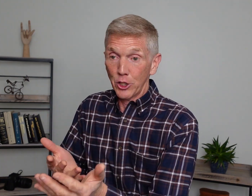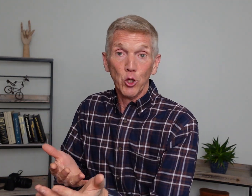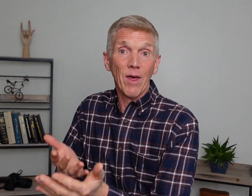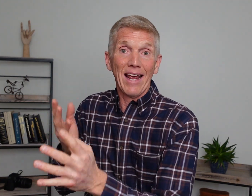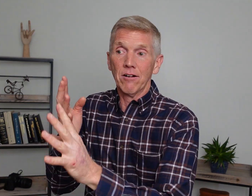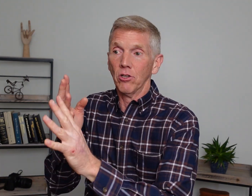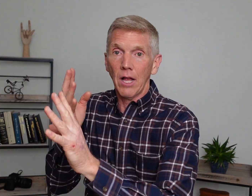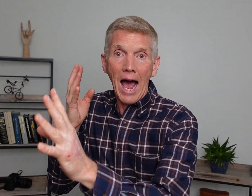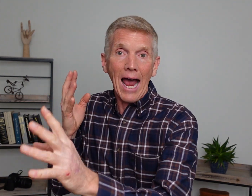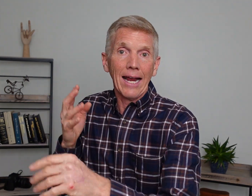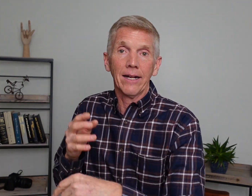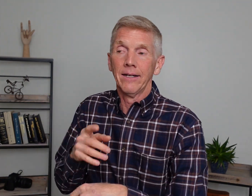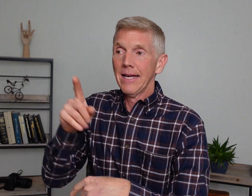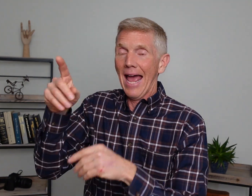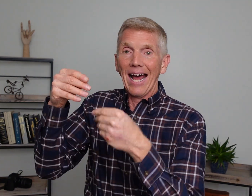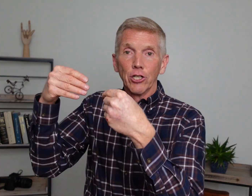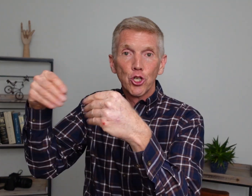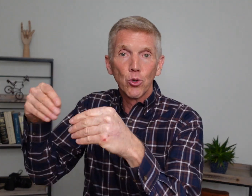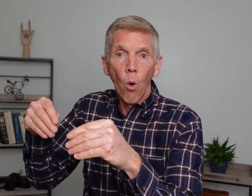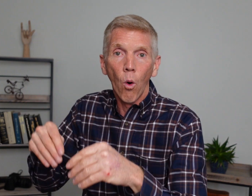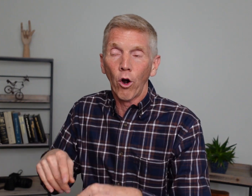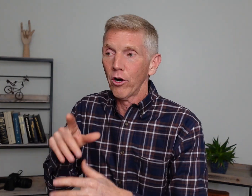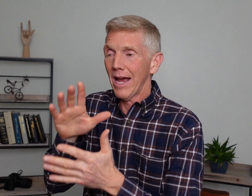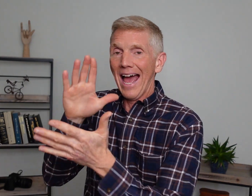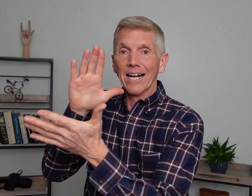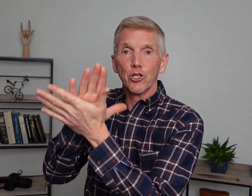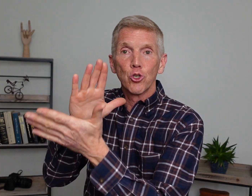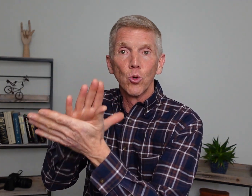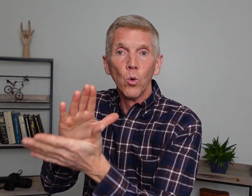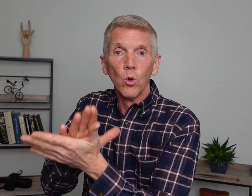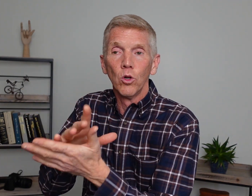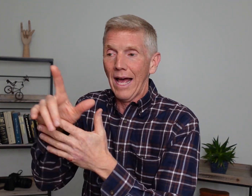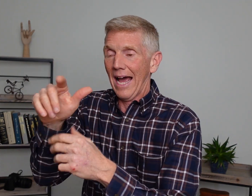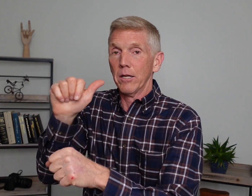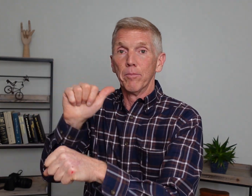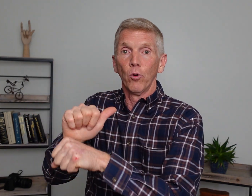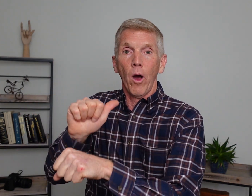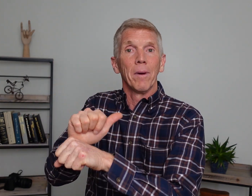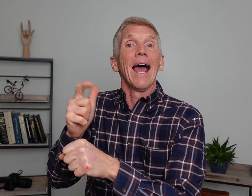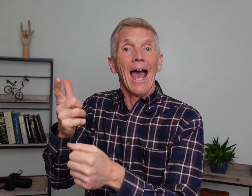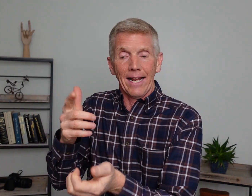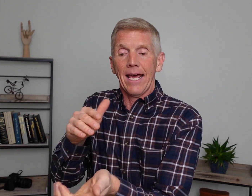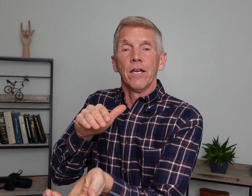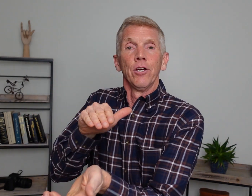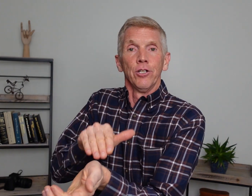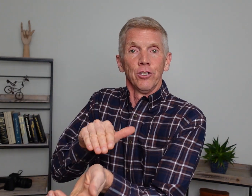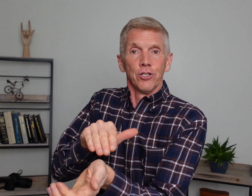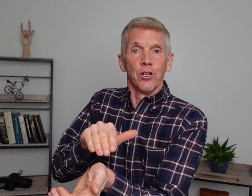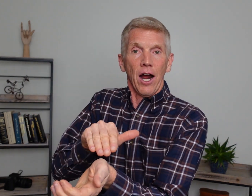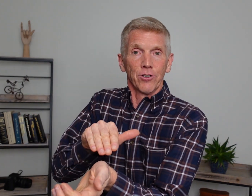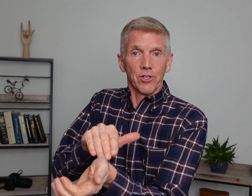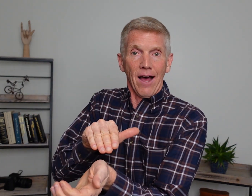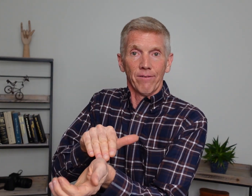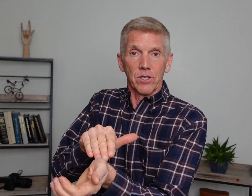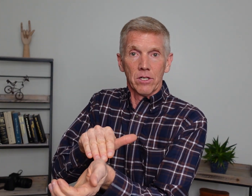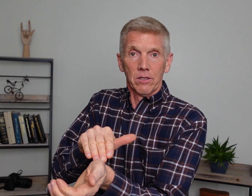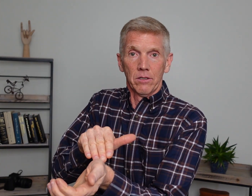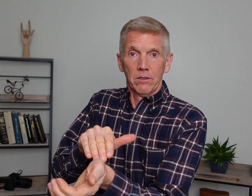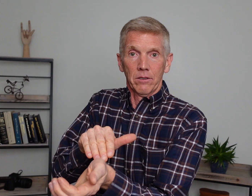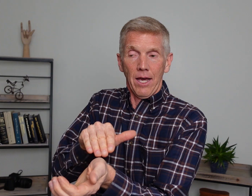you do that in a line, at a store, at a school, at employment, at a doctor's office. Okay,